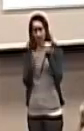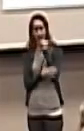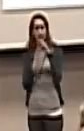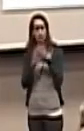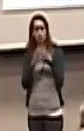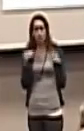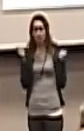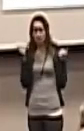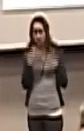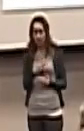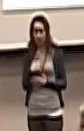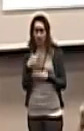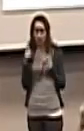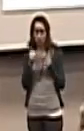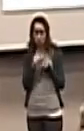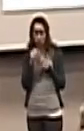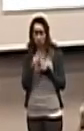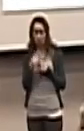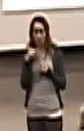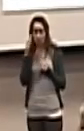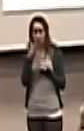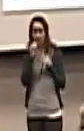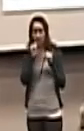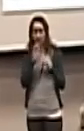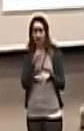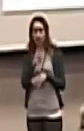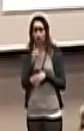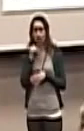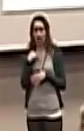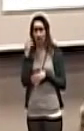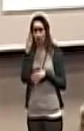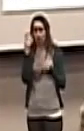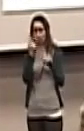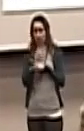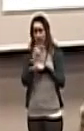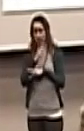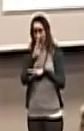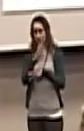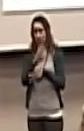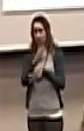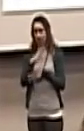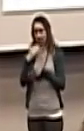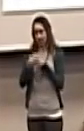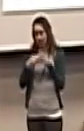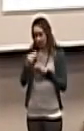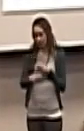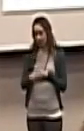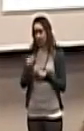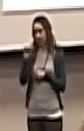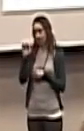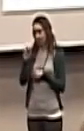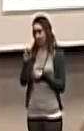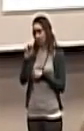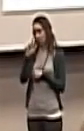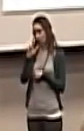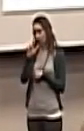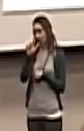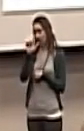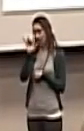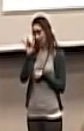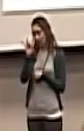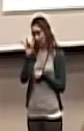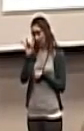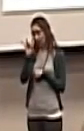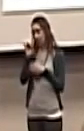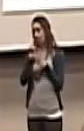for I am with you. I will bless you, and I will multiply your descendants. And in Genesis 28, verse 20, the verse